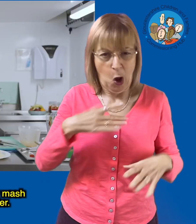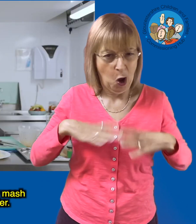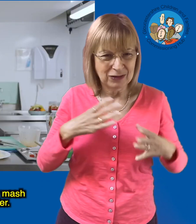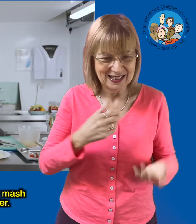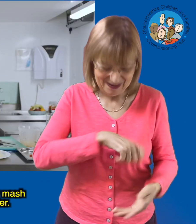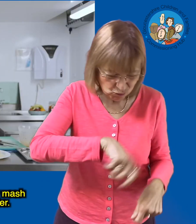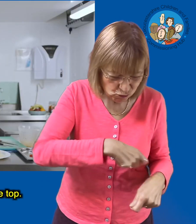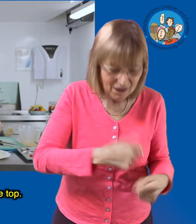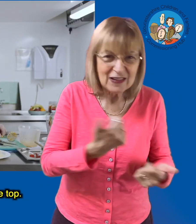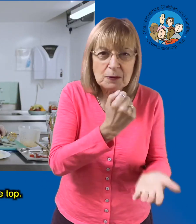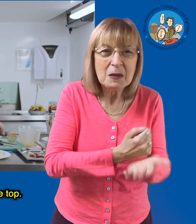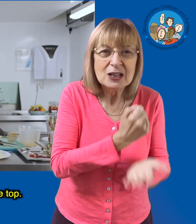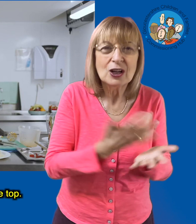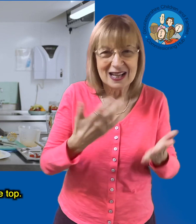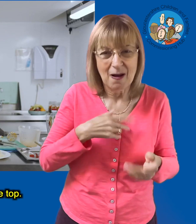up earlier.